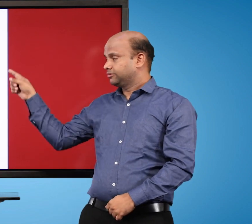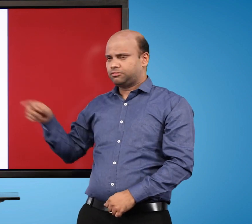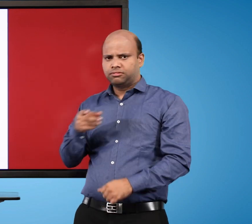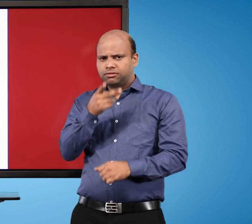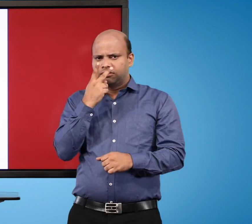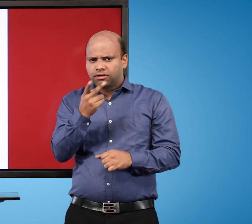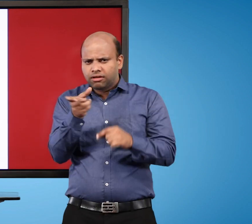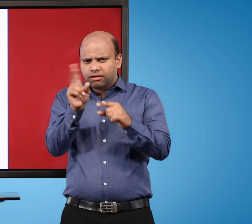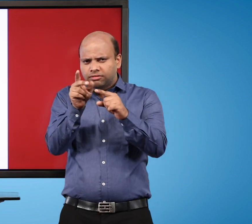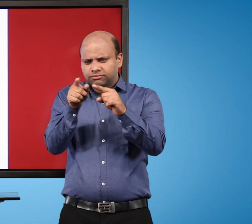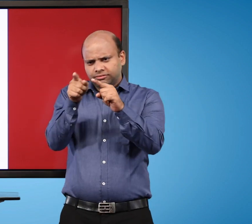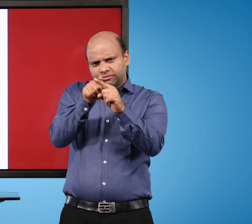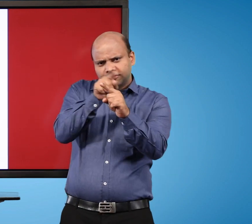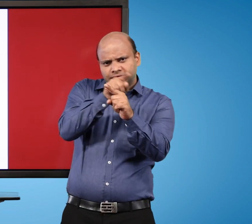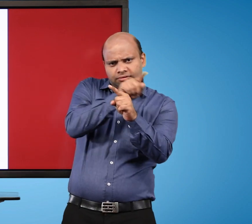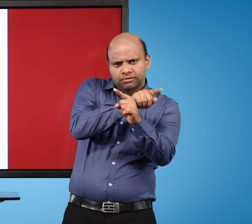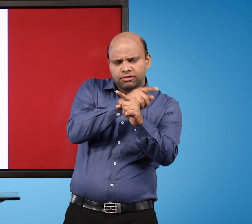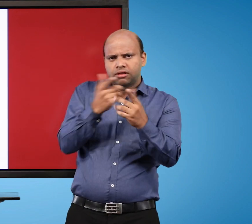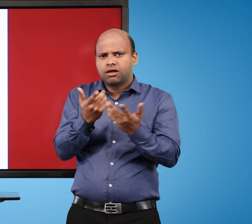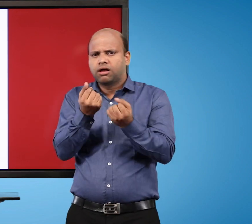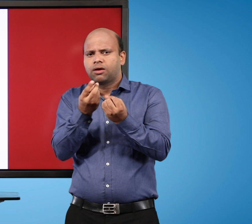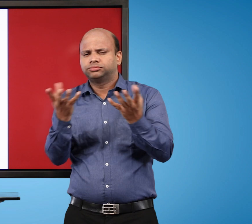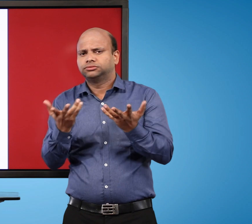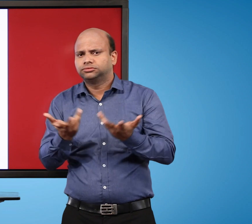After how many moves did we reach 0?